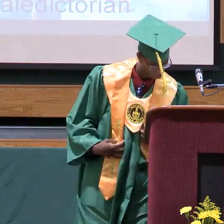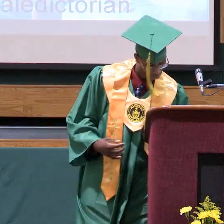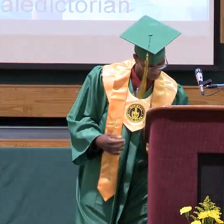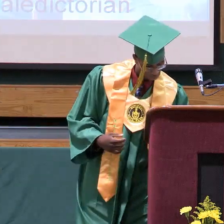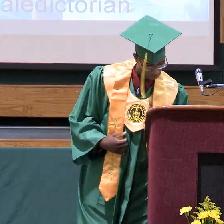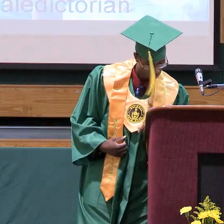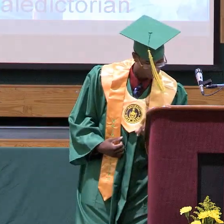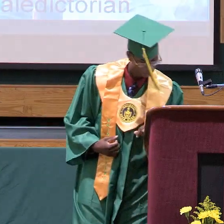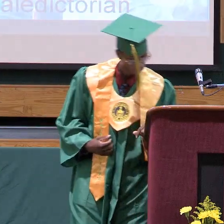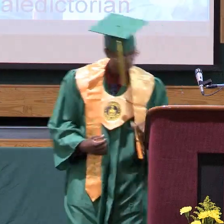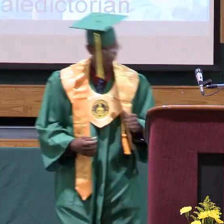today.